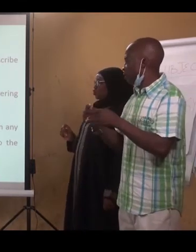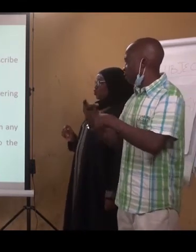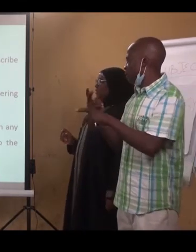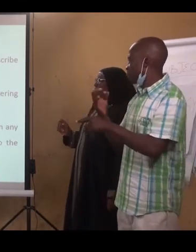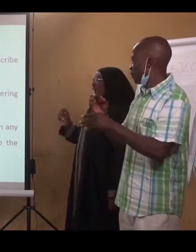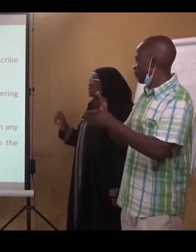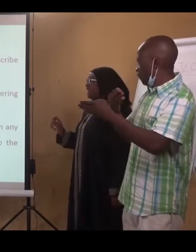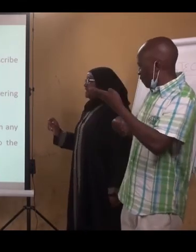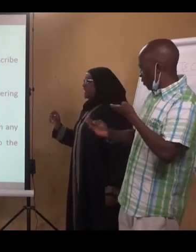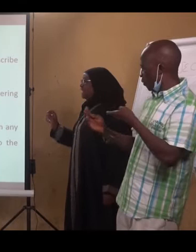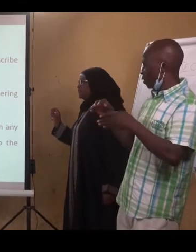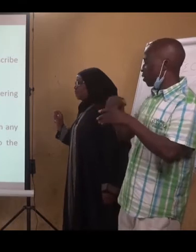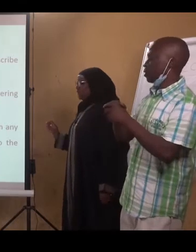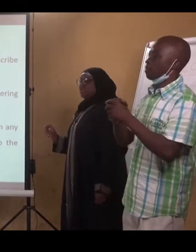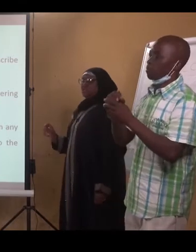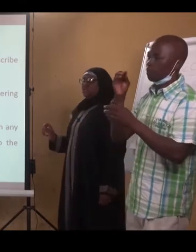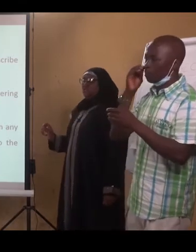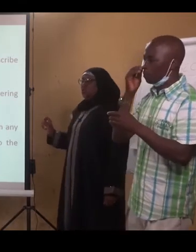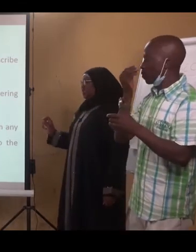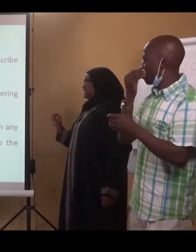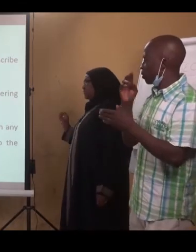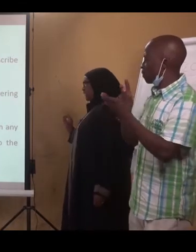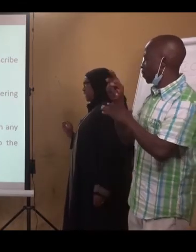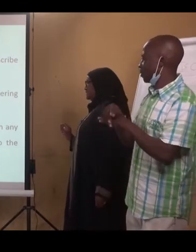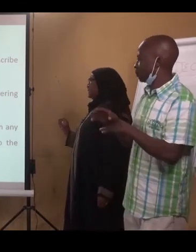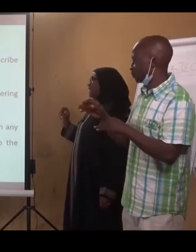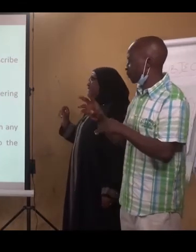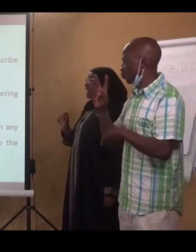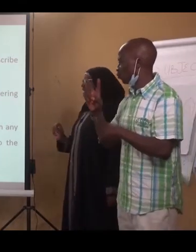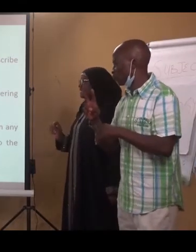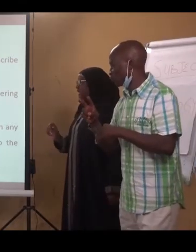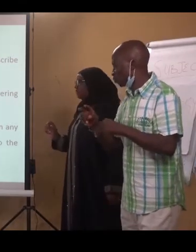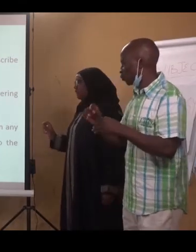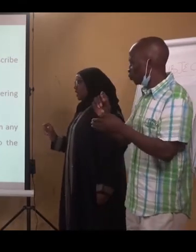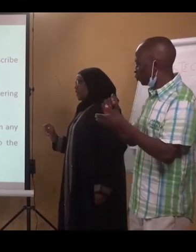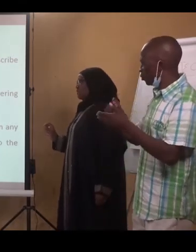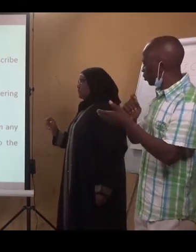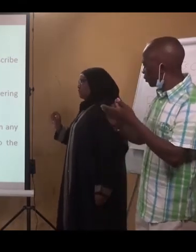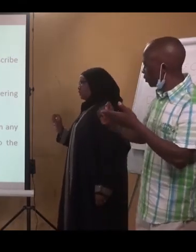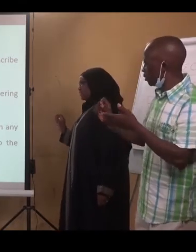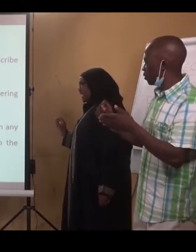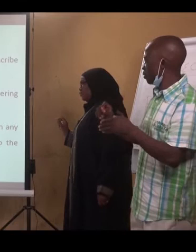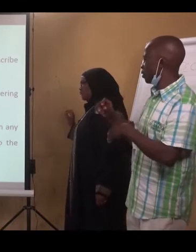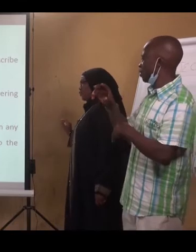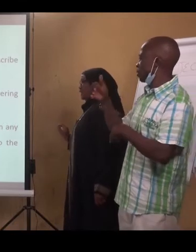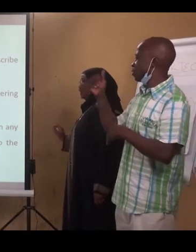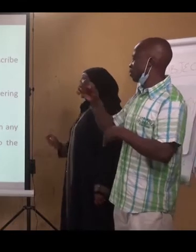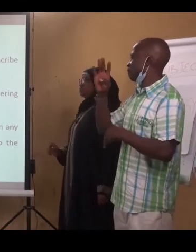2, outline any 4 changes which take place in any named flower from the time of pollination to